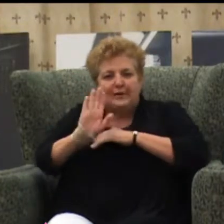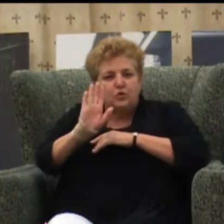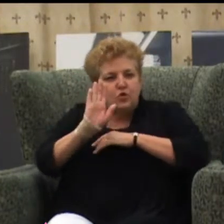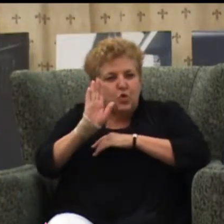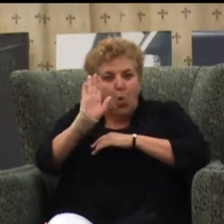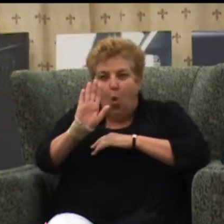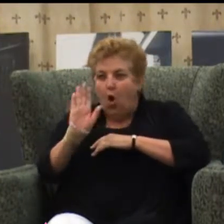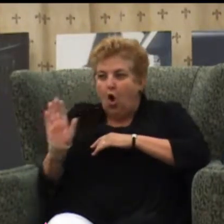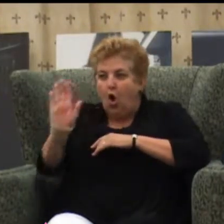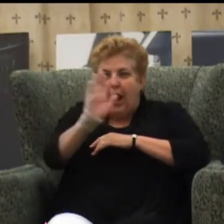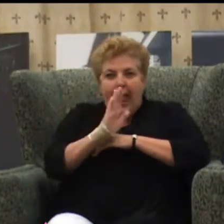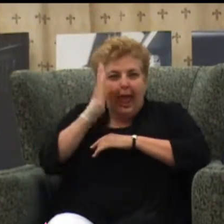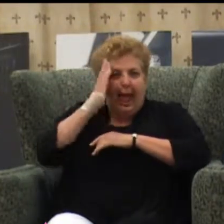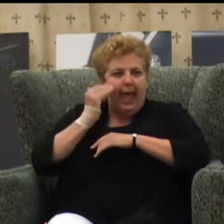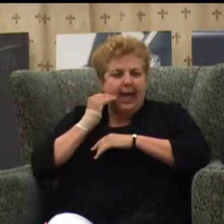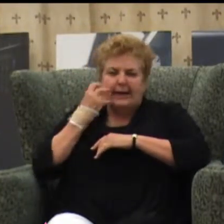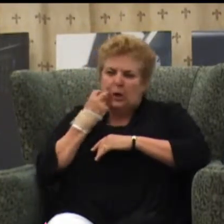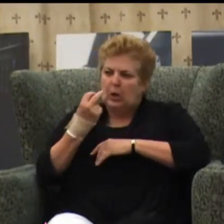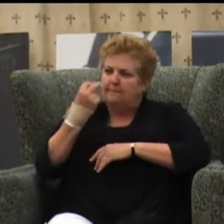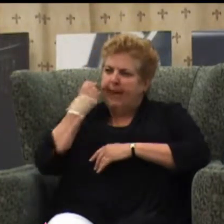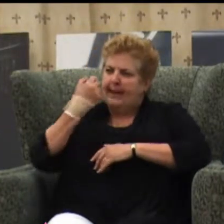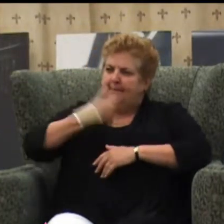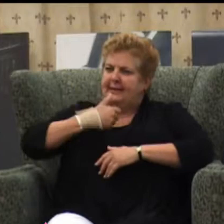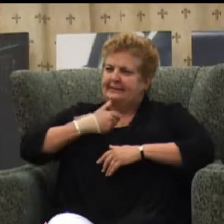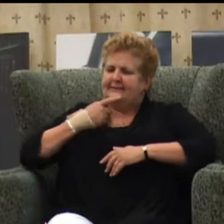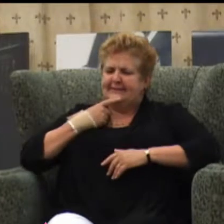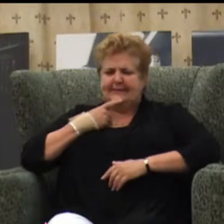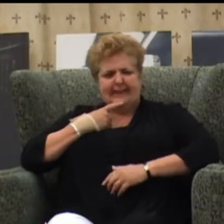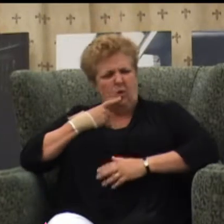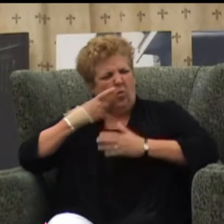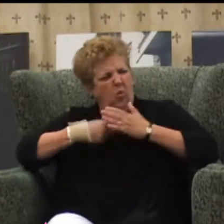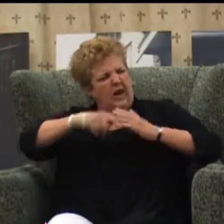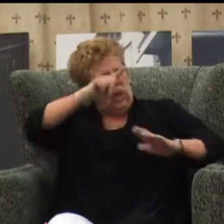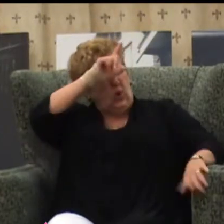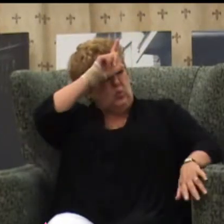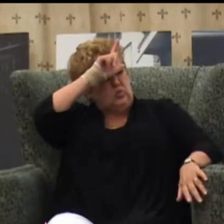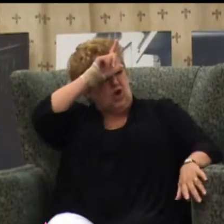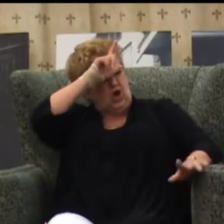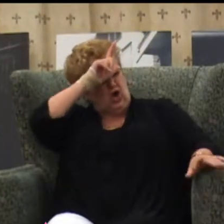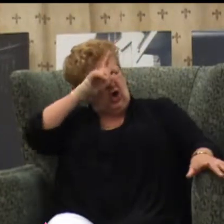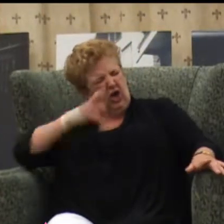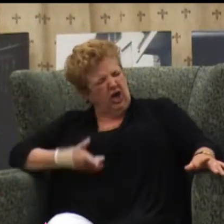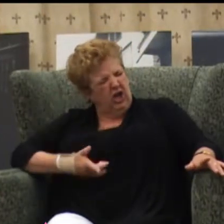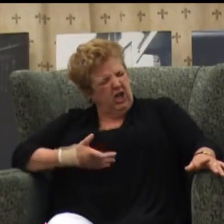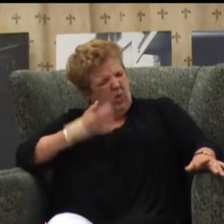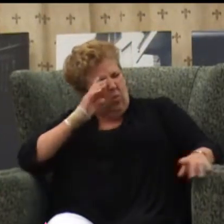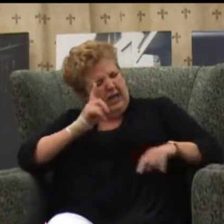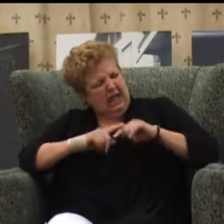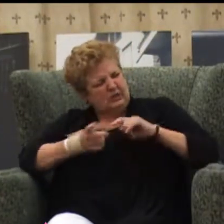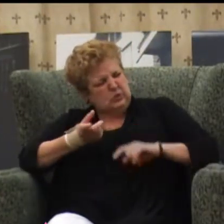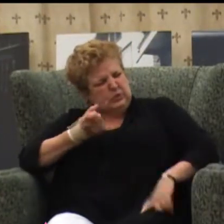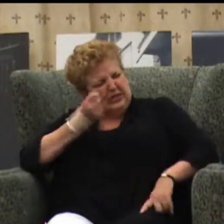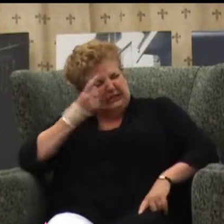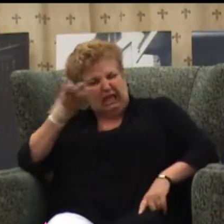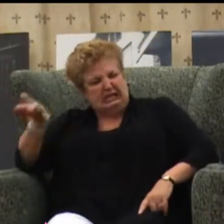myself and think, what a loser. My goodness, why can't you get this? What's wrong with